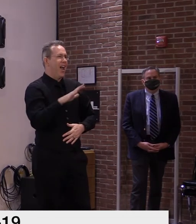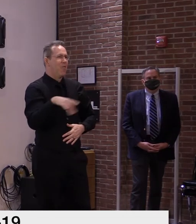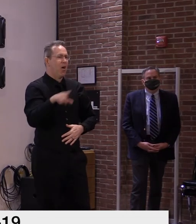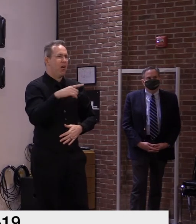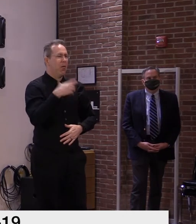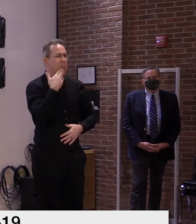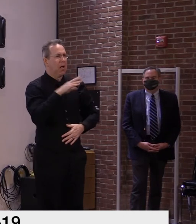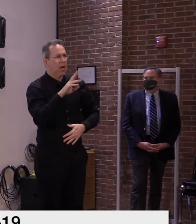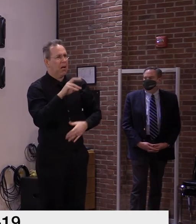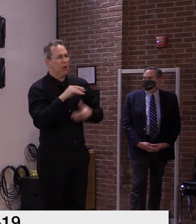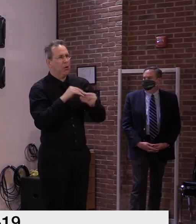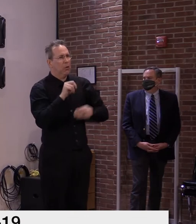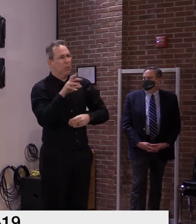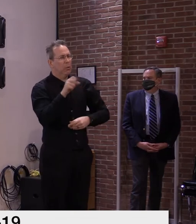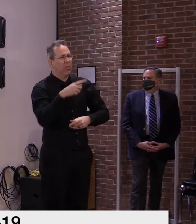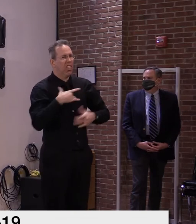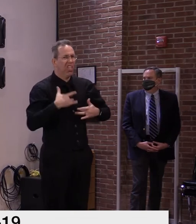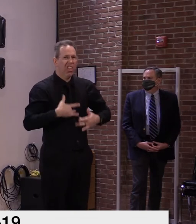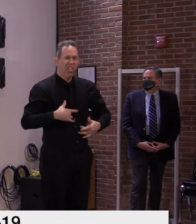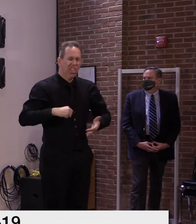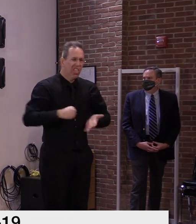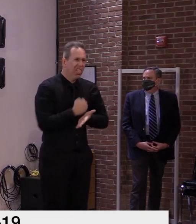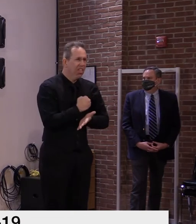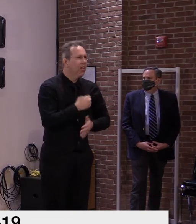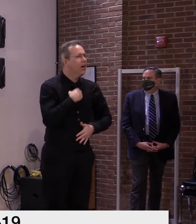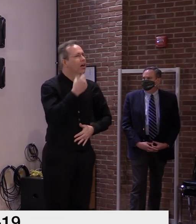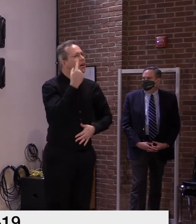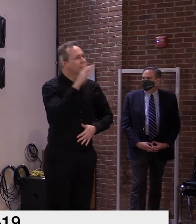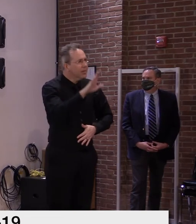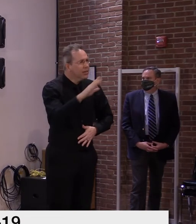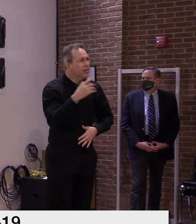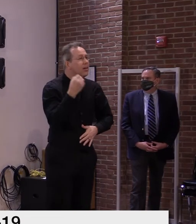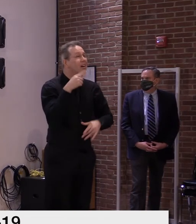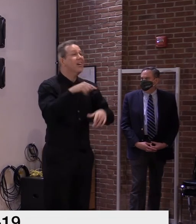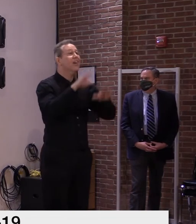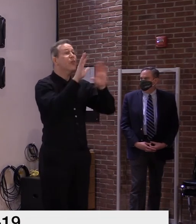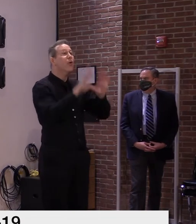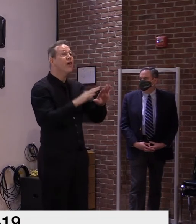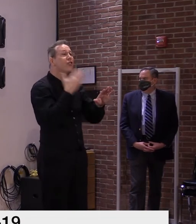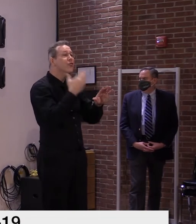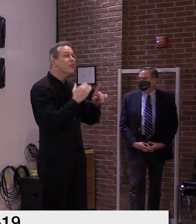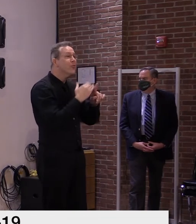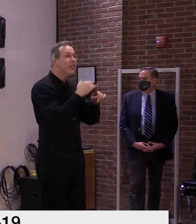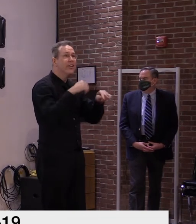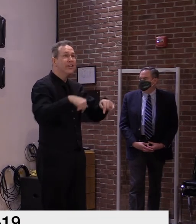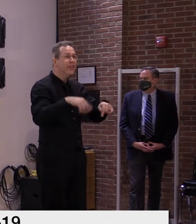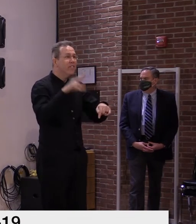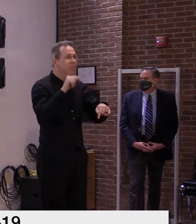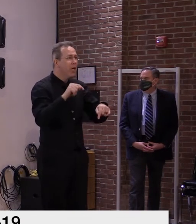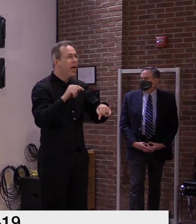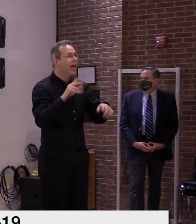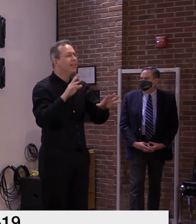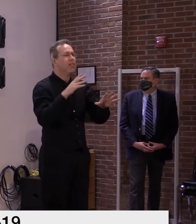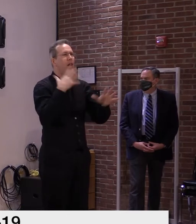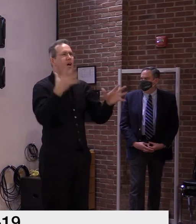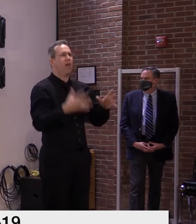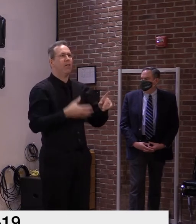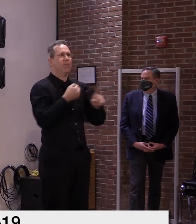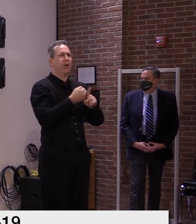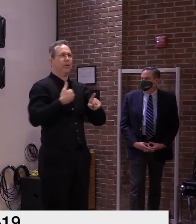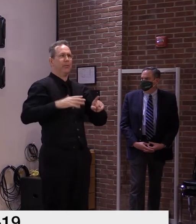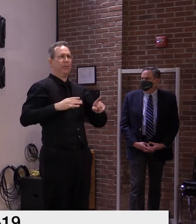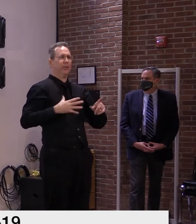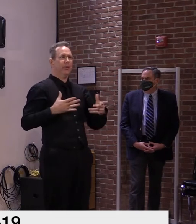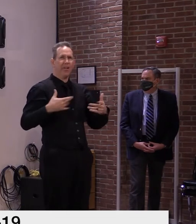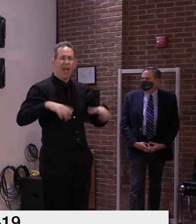you know, we've been able to really do a lot, and we've been able to let our population be more active in the